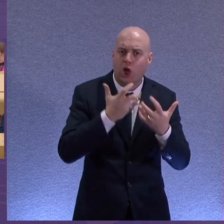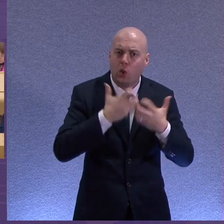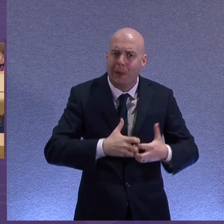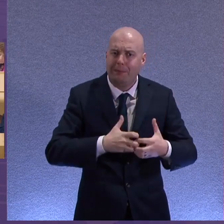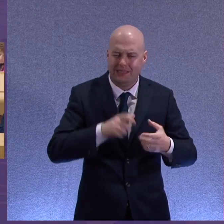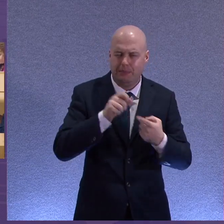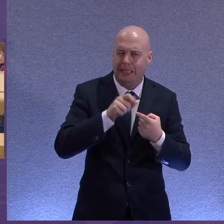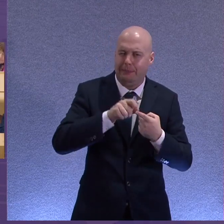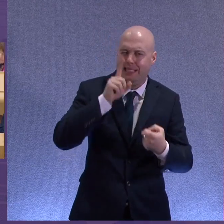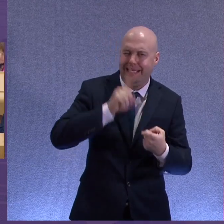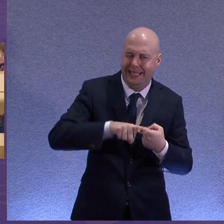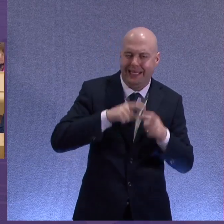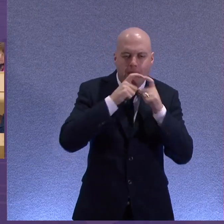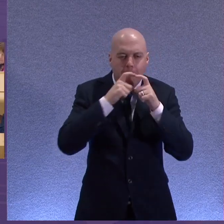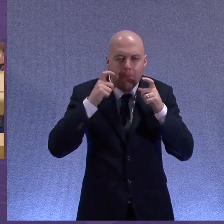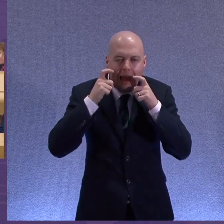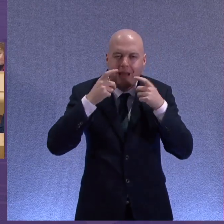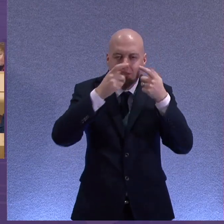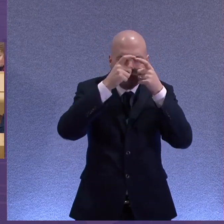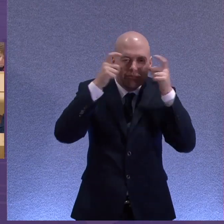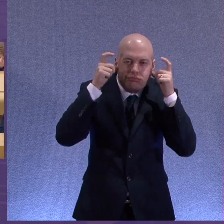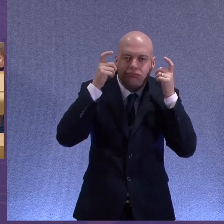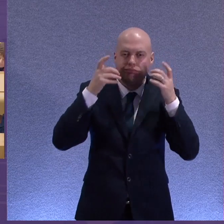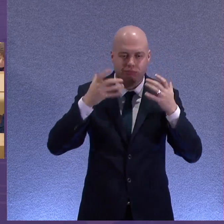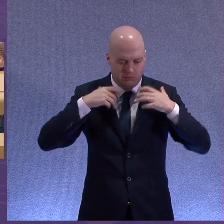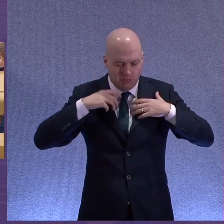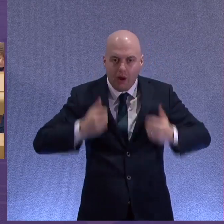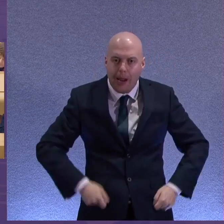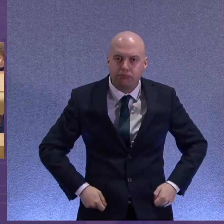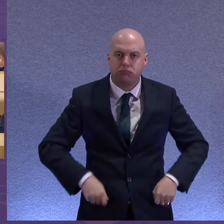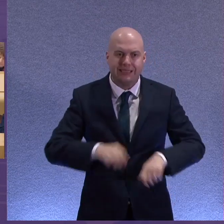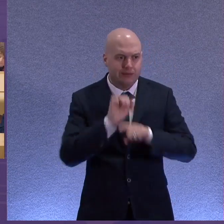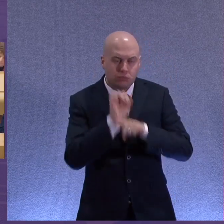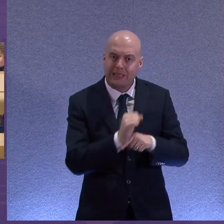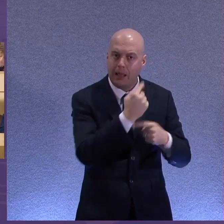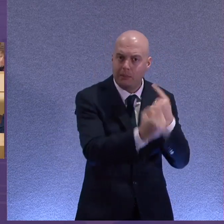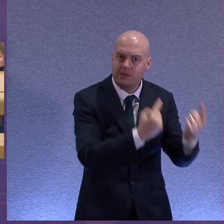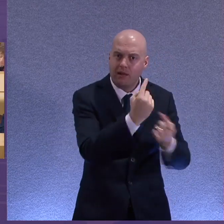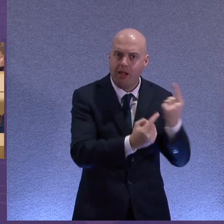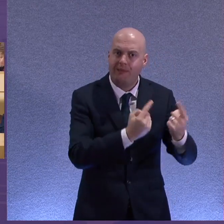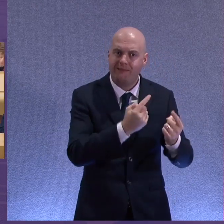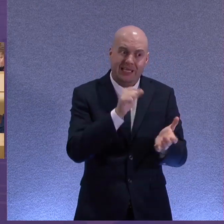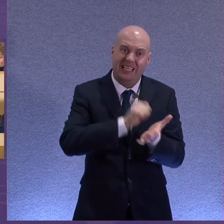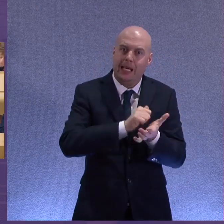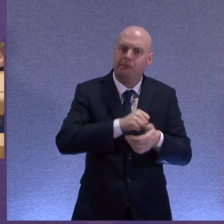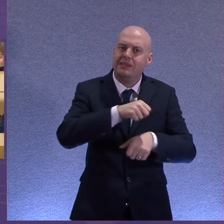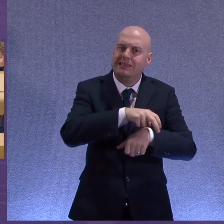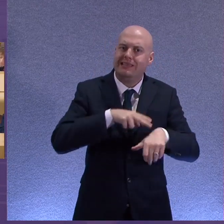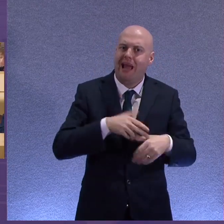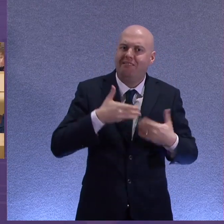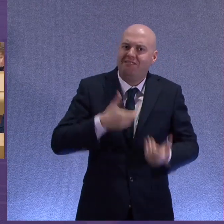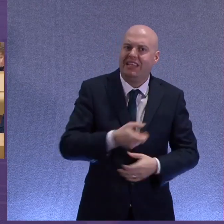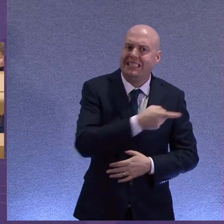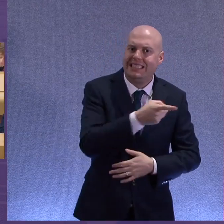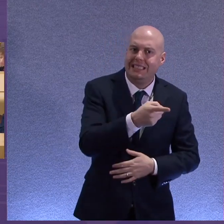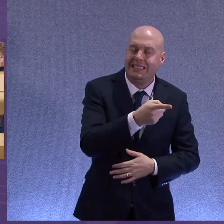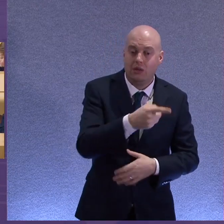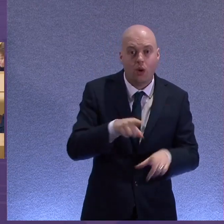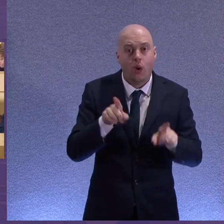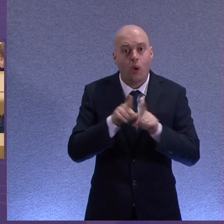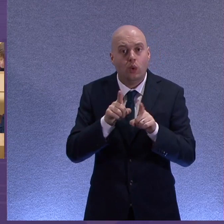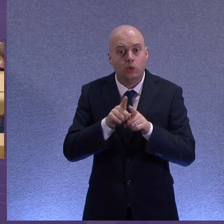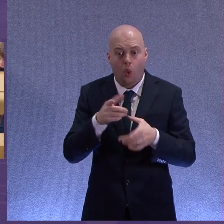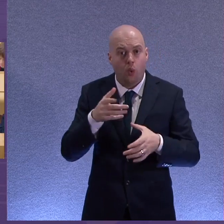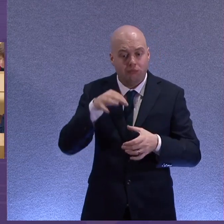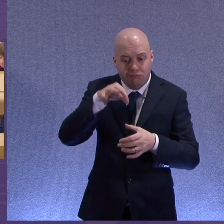which is now. We must give them the reassurance of access to testing in case of any